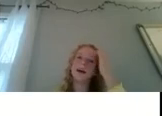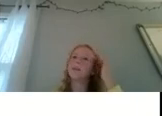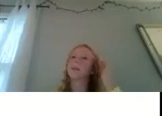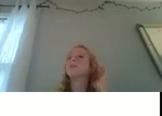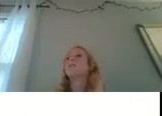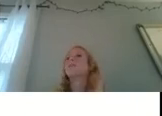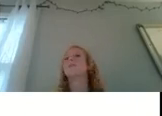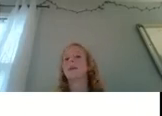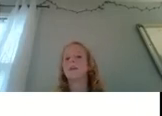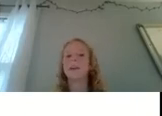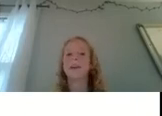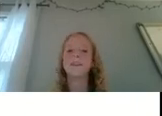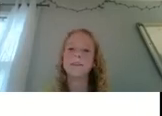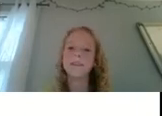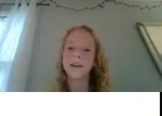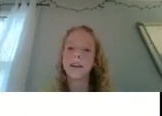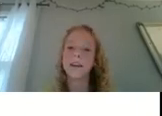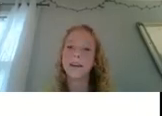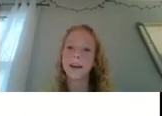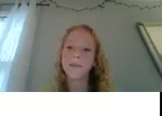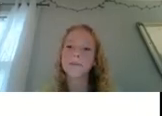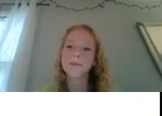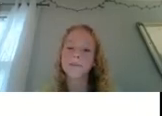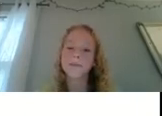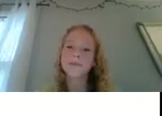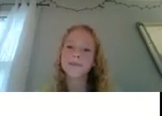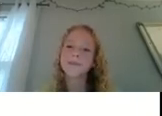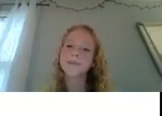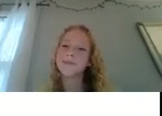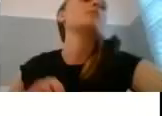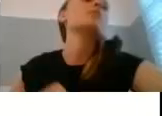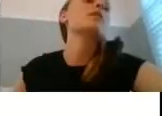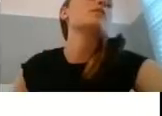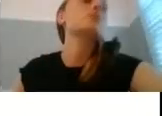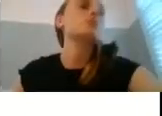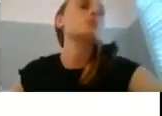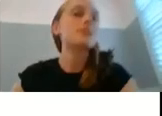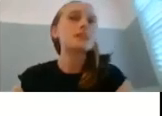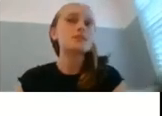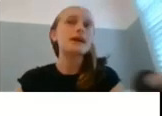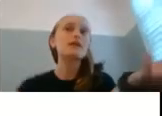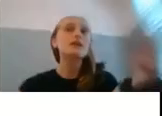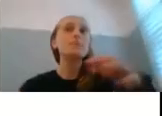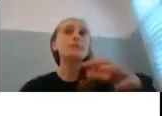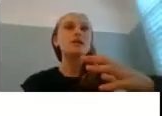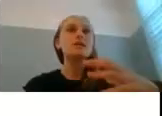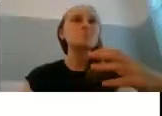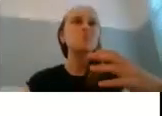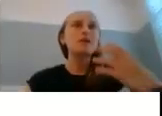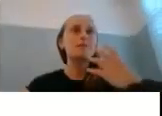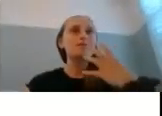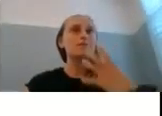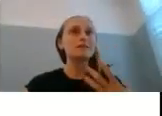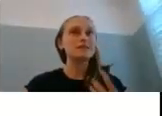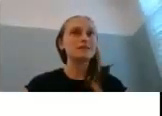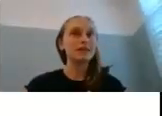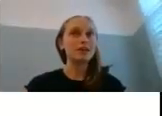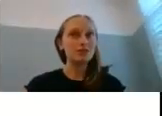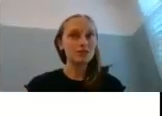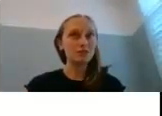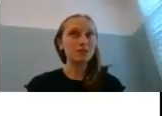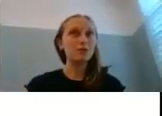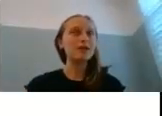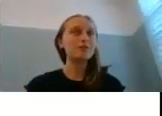i think it's a great yeah yeah i think one other just quick thing is that because um at least